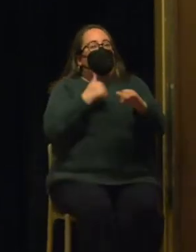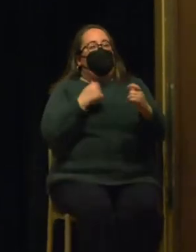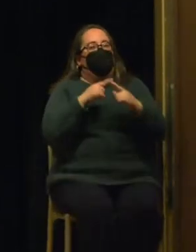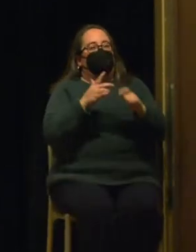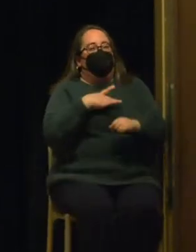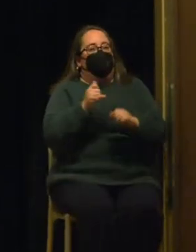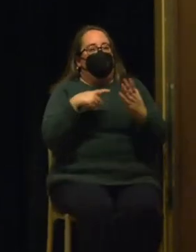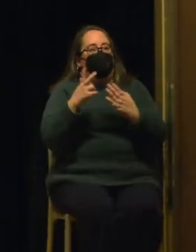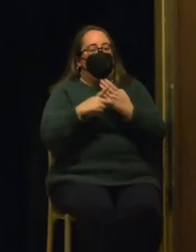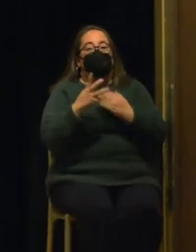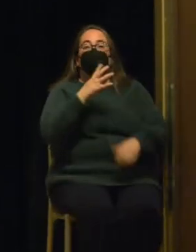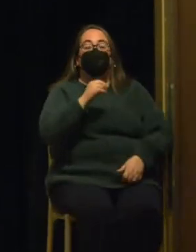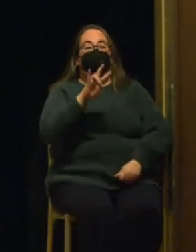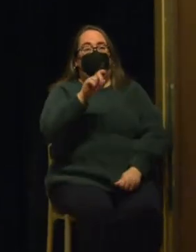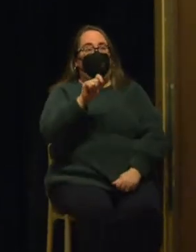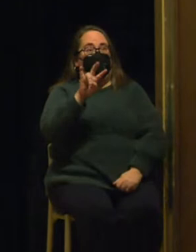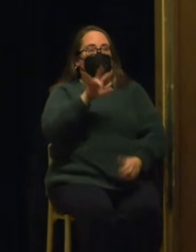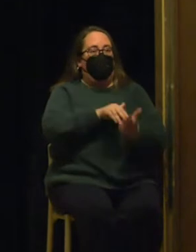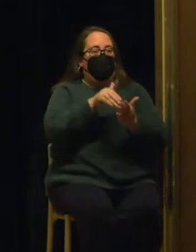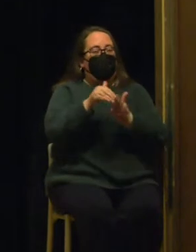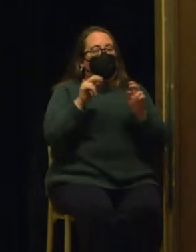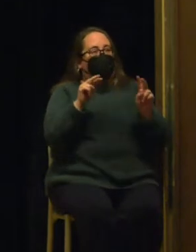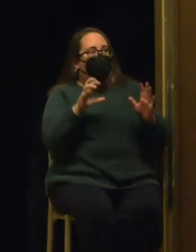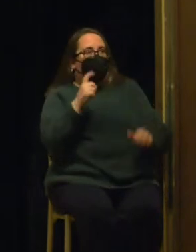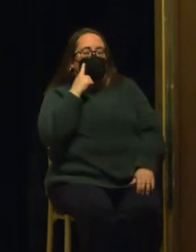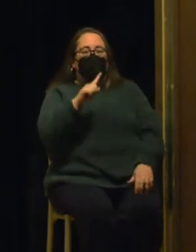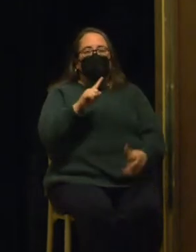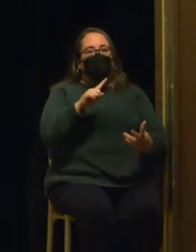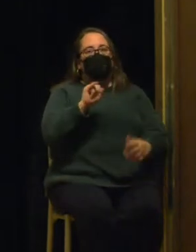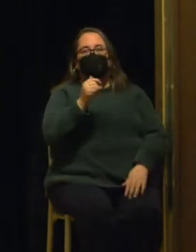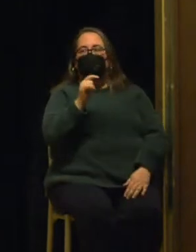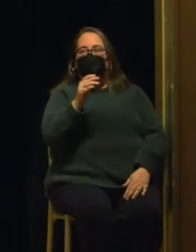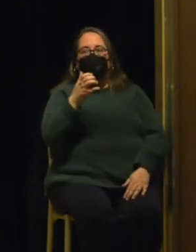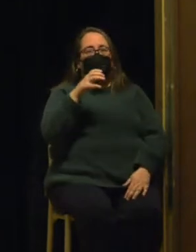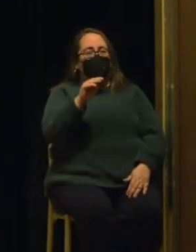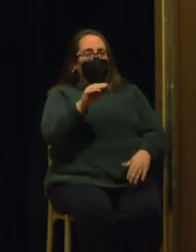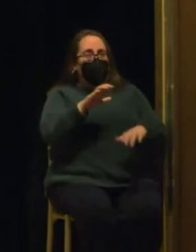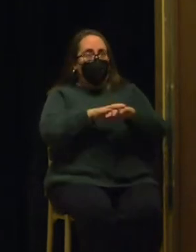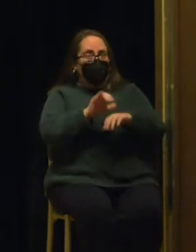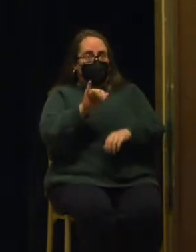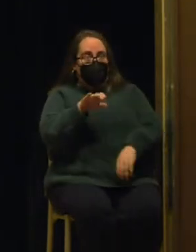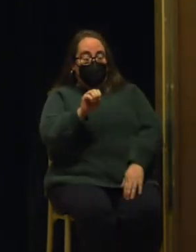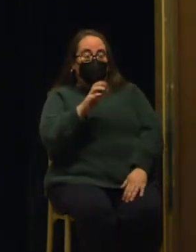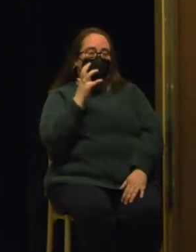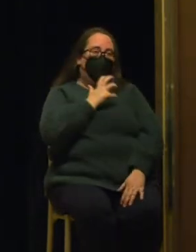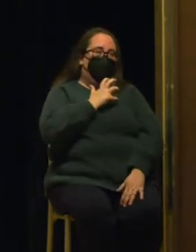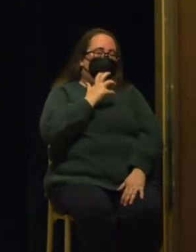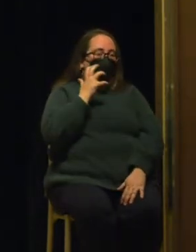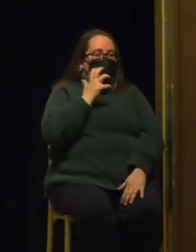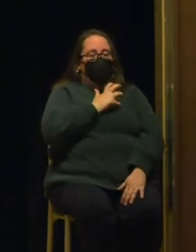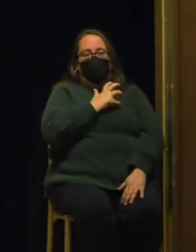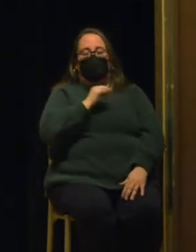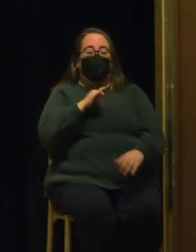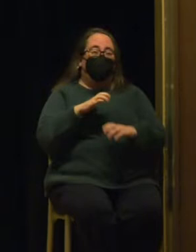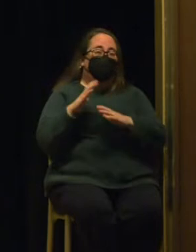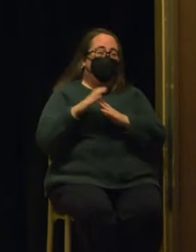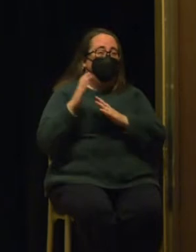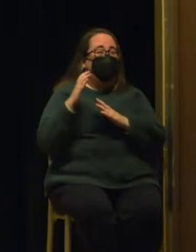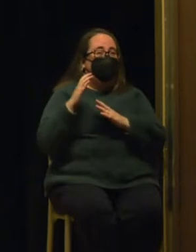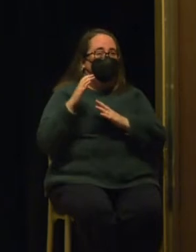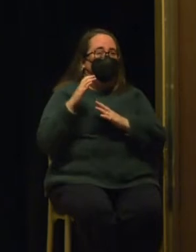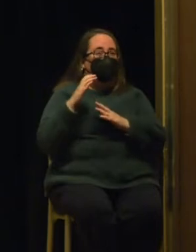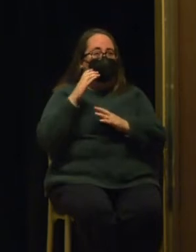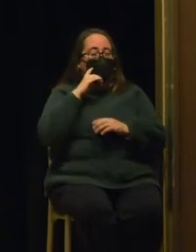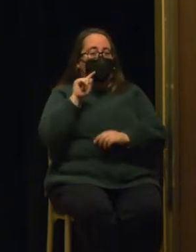And 7.7 million viewers for a sitcom premiere on cable mm-hmm. is still a record wow. for The